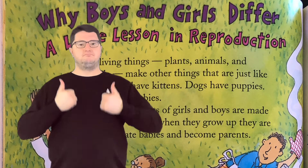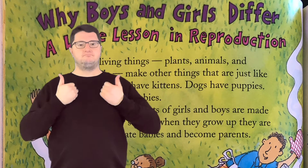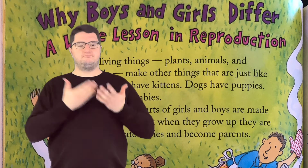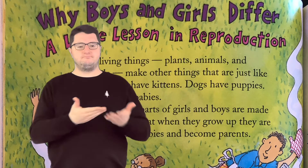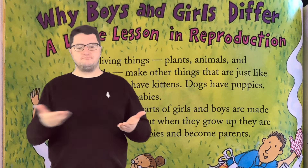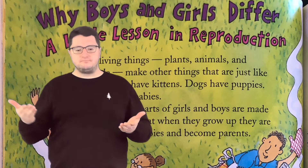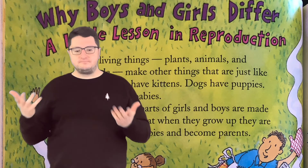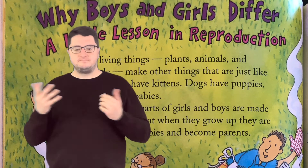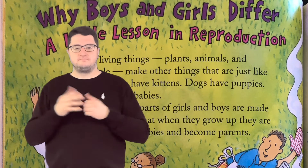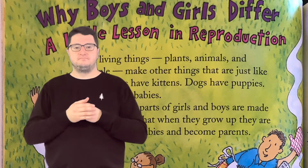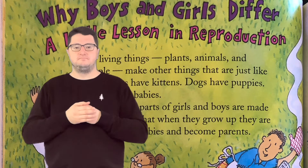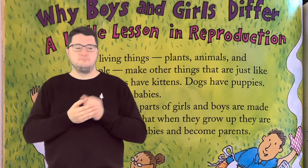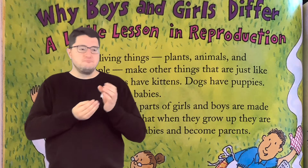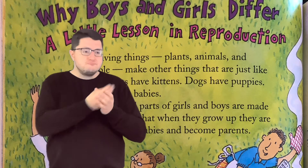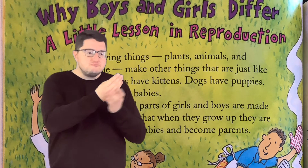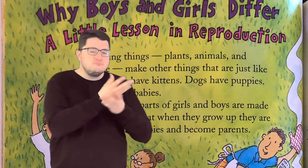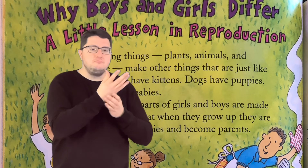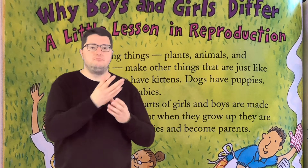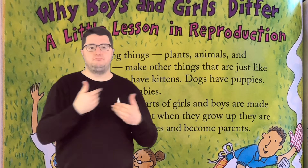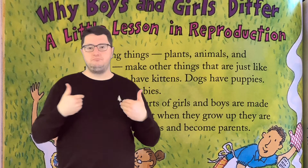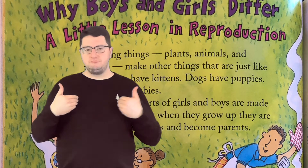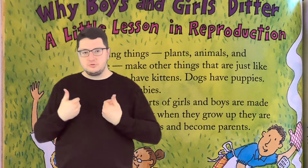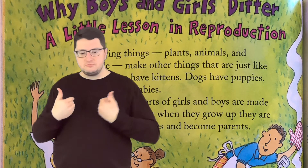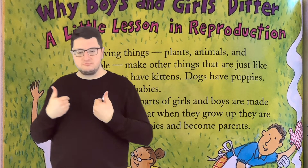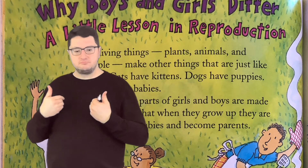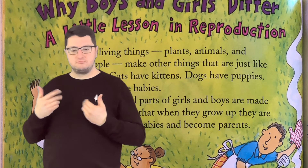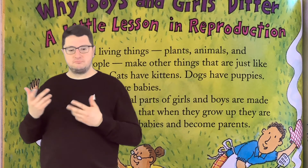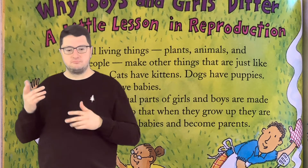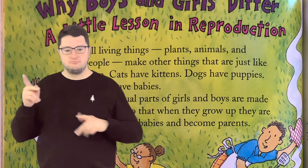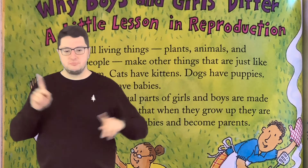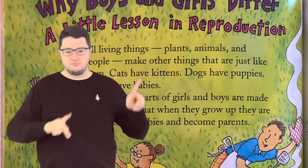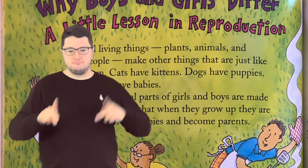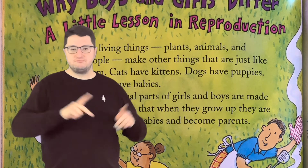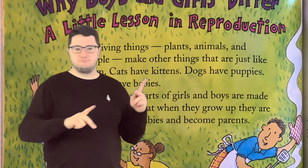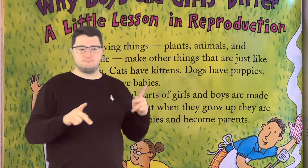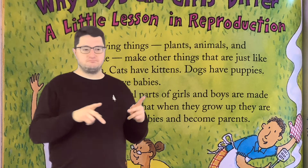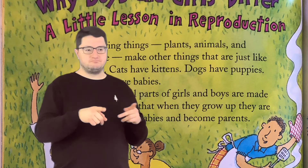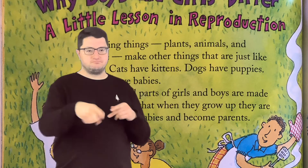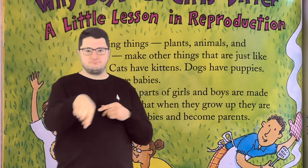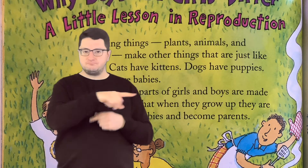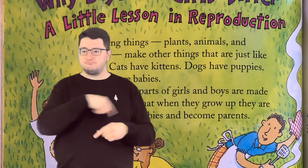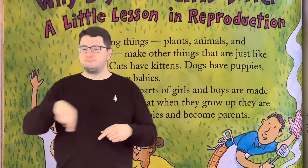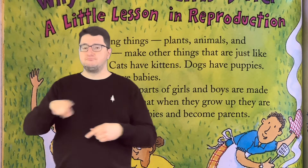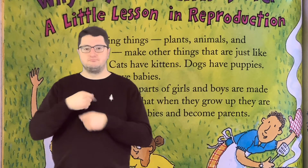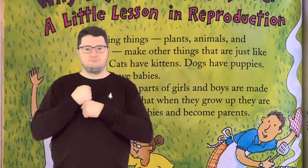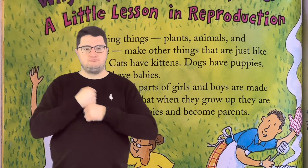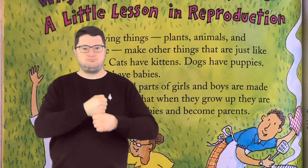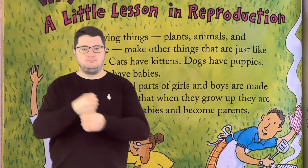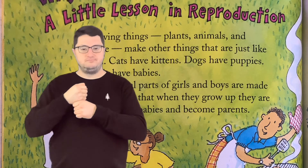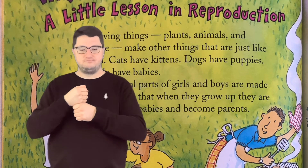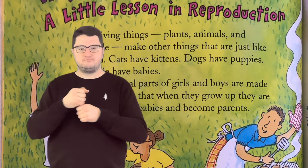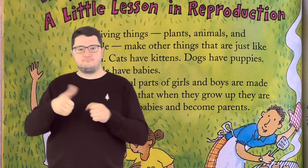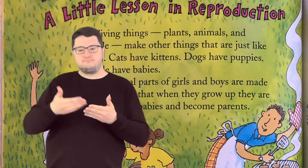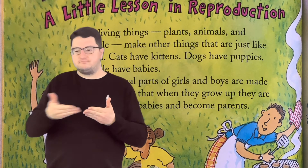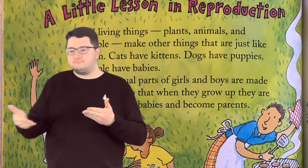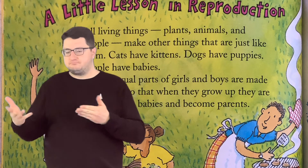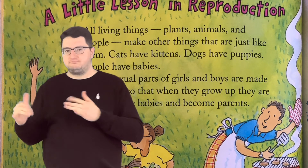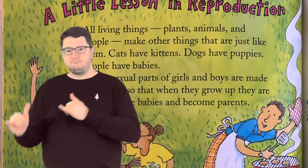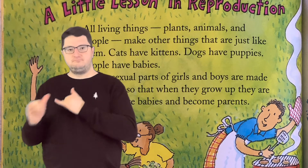All living things, plants, animals, and people, make other things that are just like them.